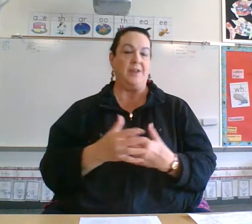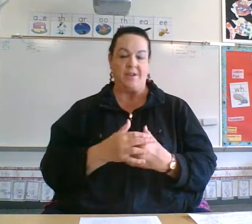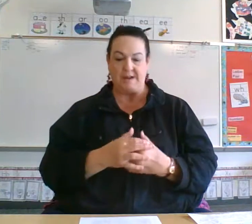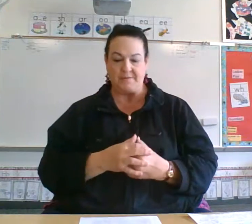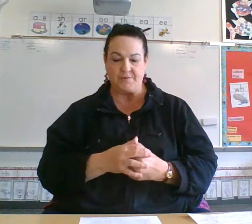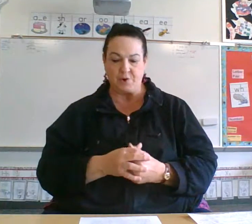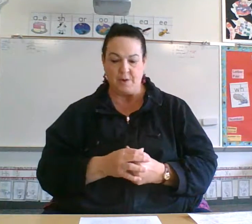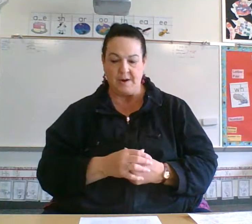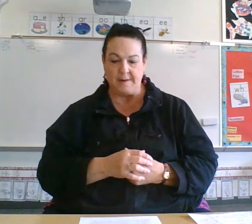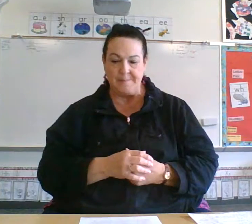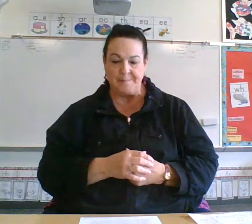they've shortened it.